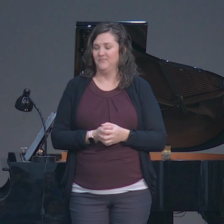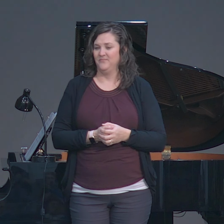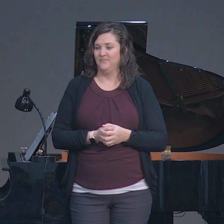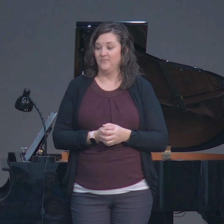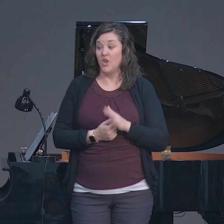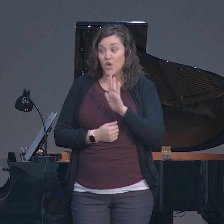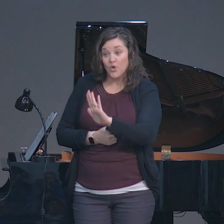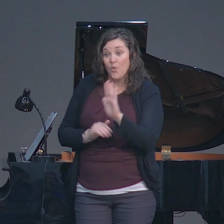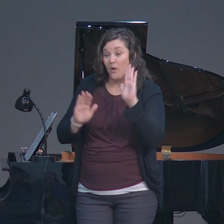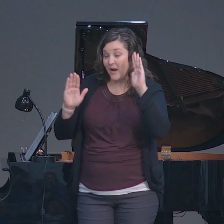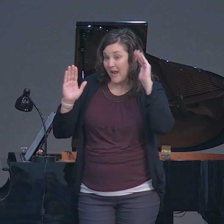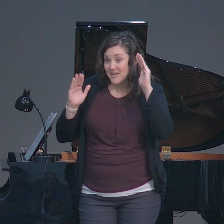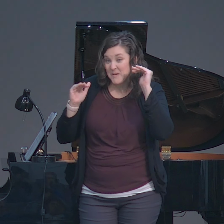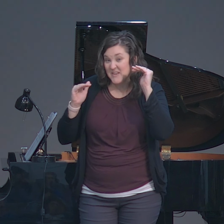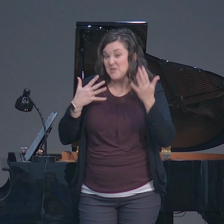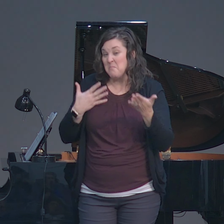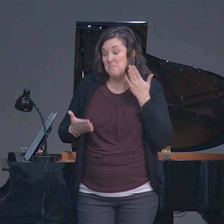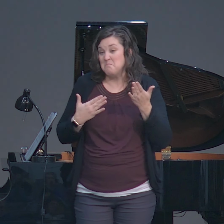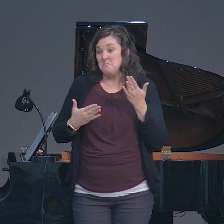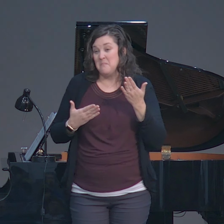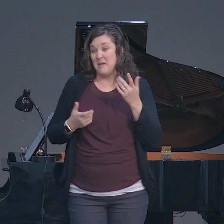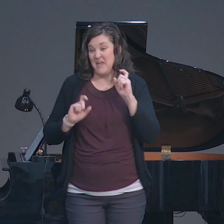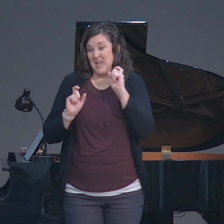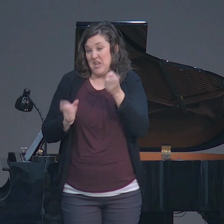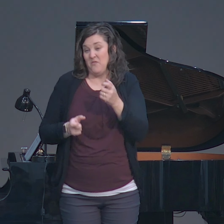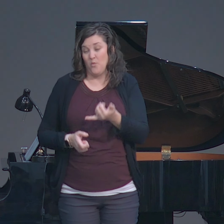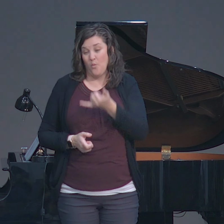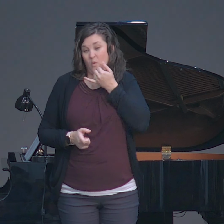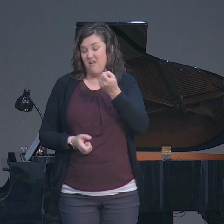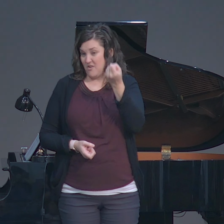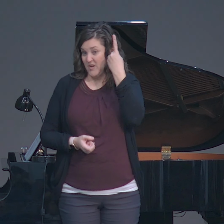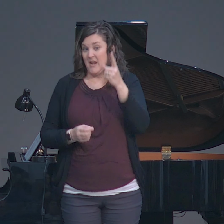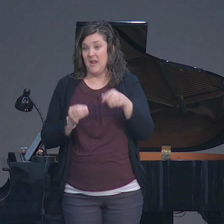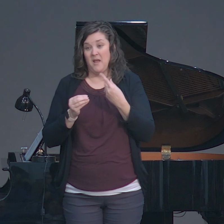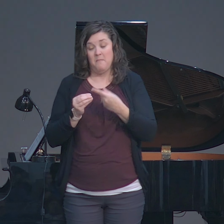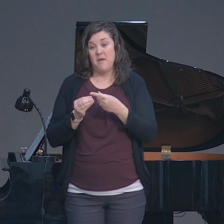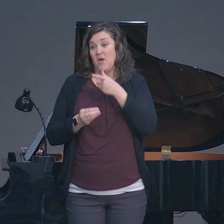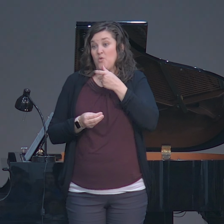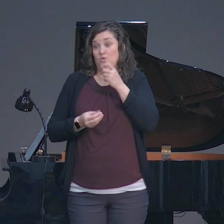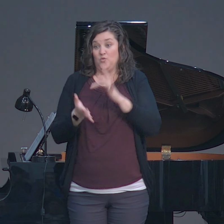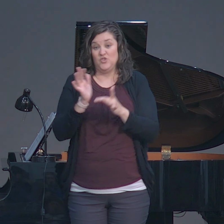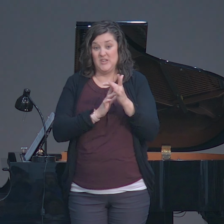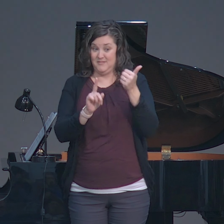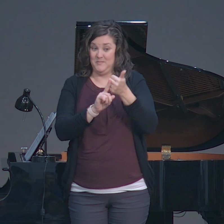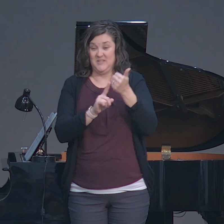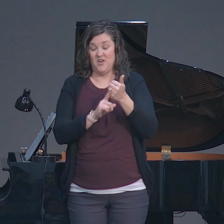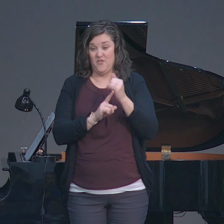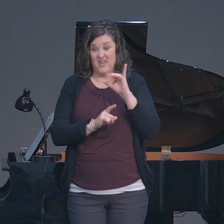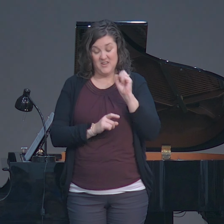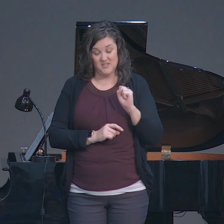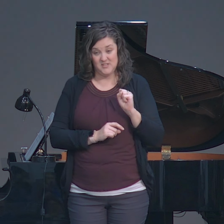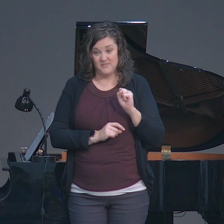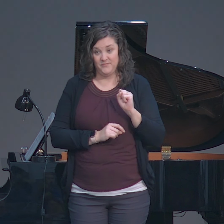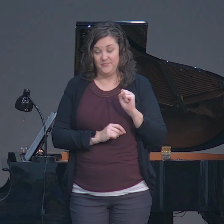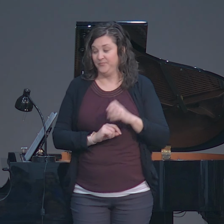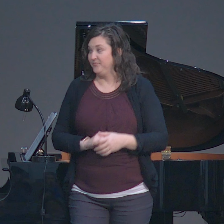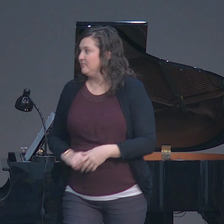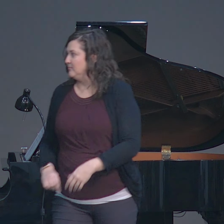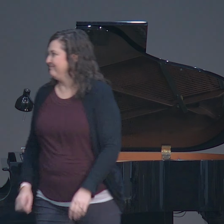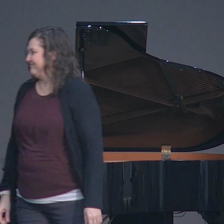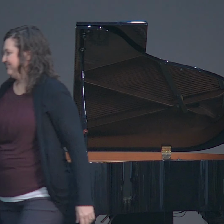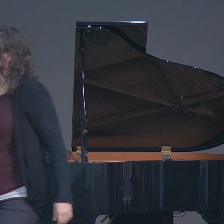Your expectations may cause you to misunderstand who Jesus is. But the second statement I want you to consider